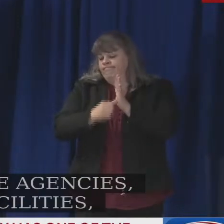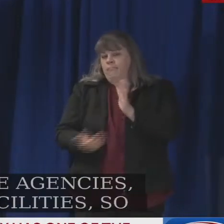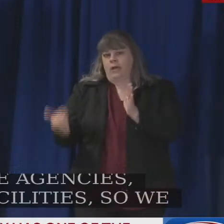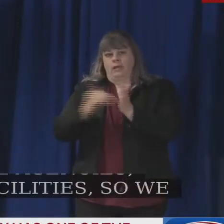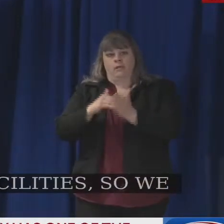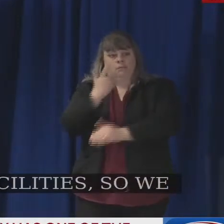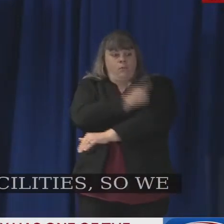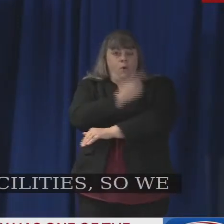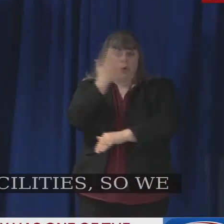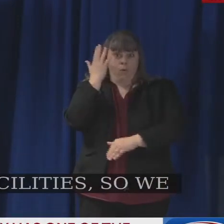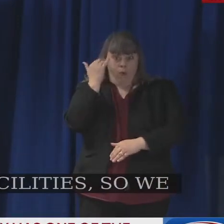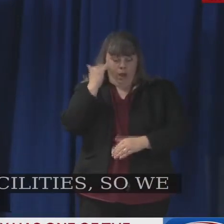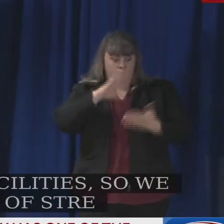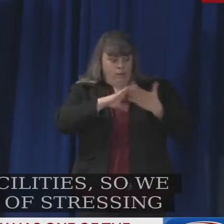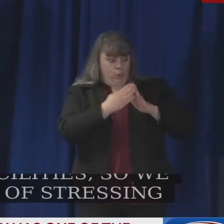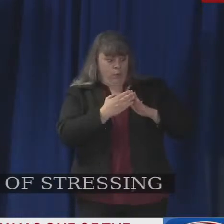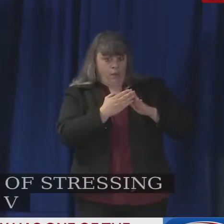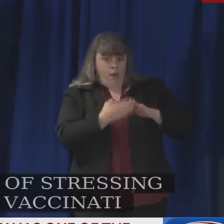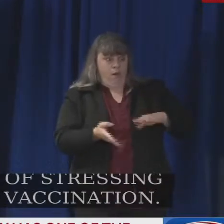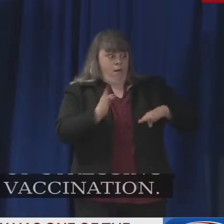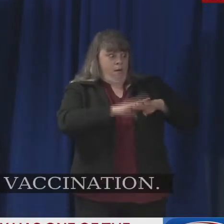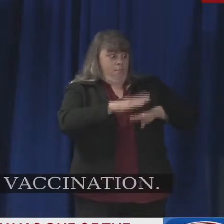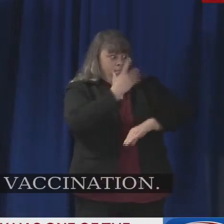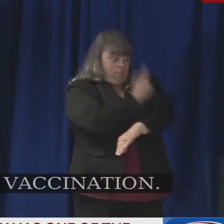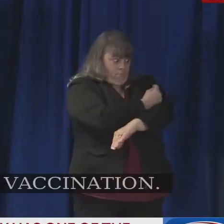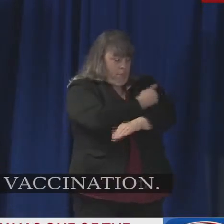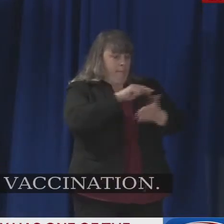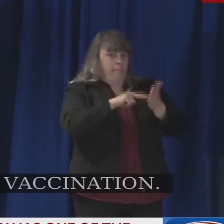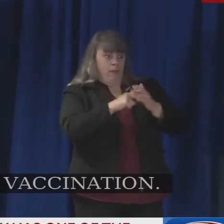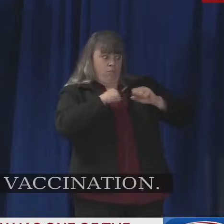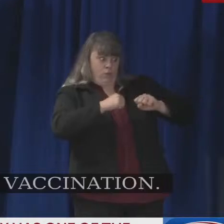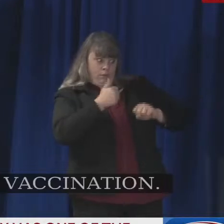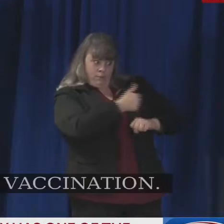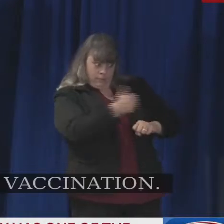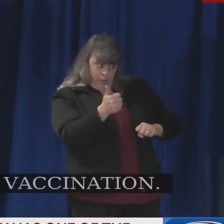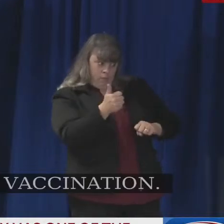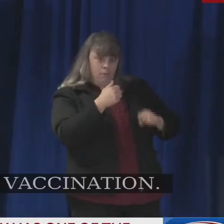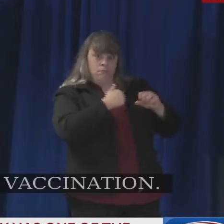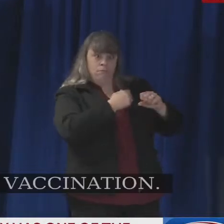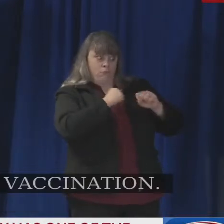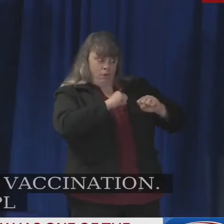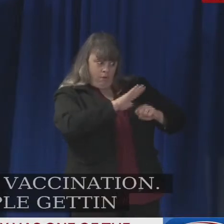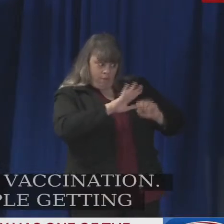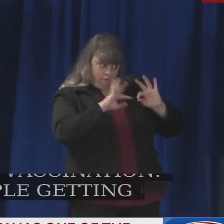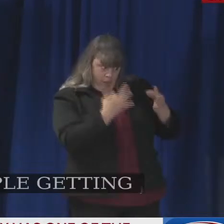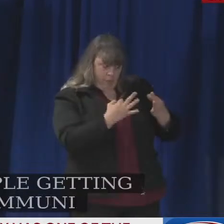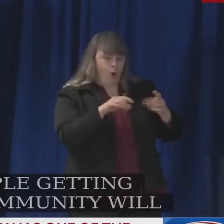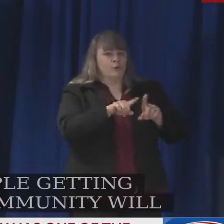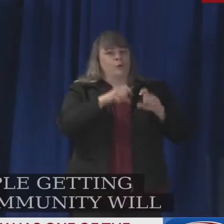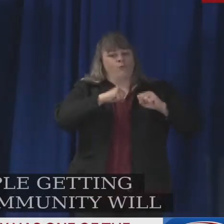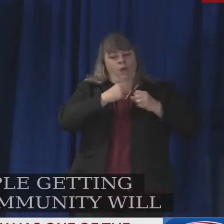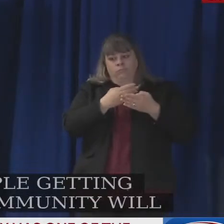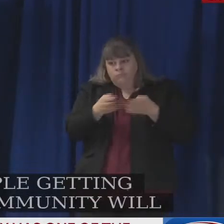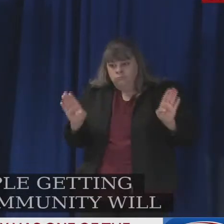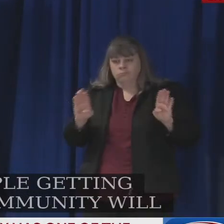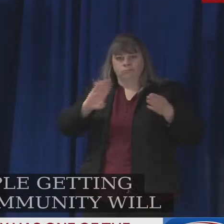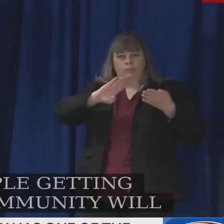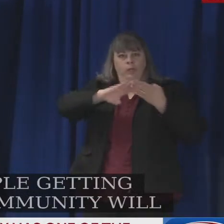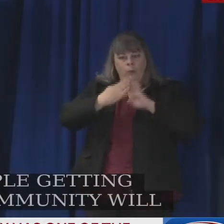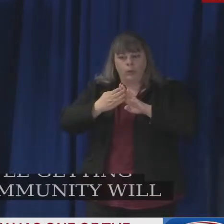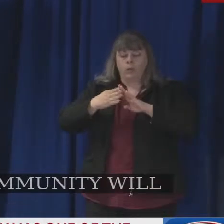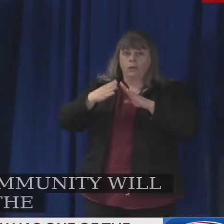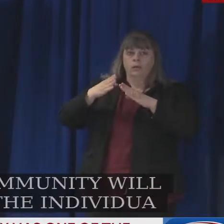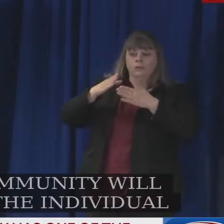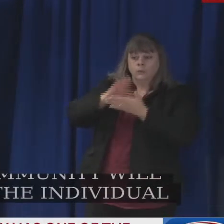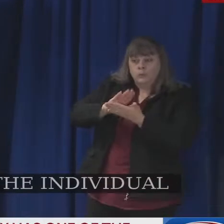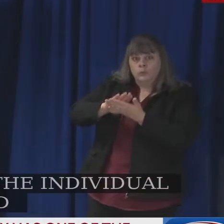people getting vaccinated in a community will not only protect the individual getting vaccinated, protect their family, it'll protect the community, it'll protect the schools, it'll protect the